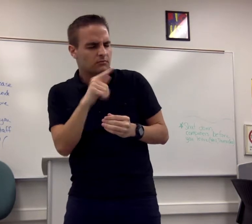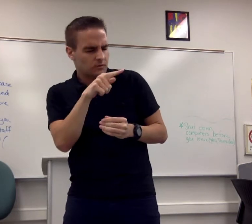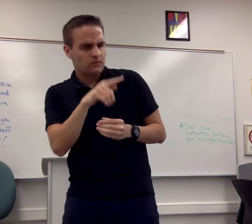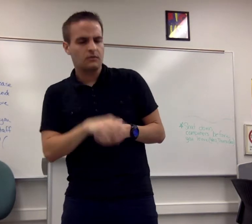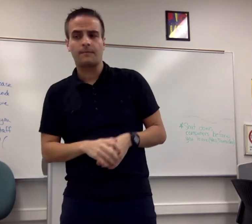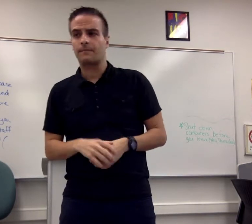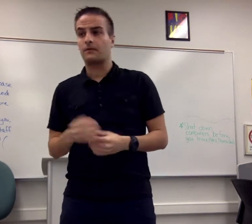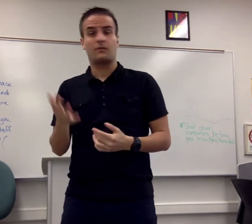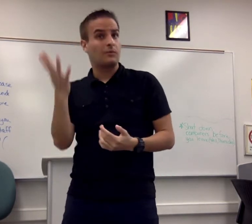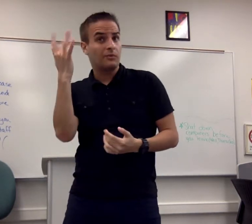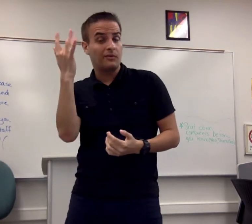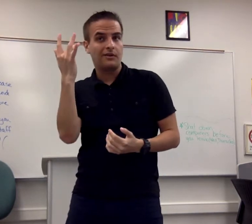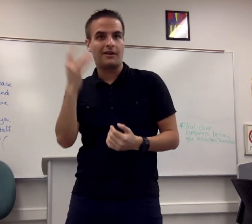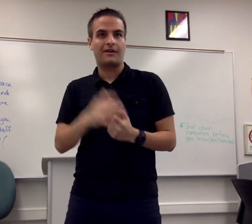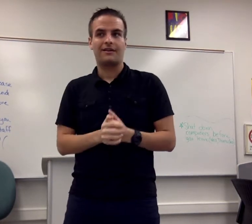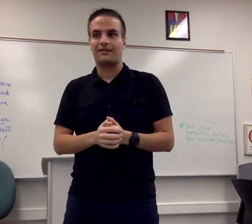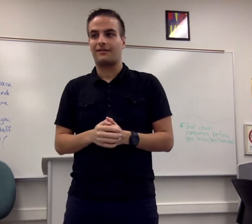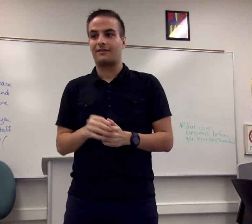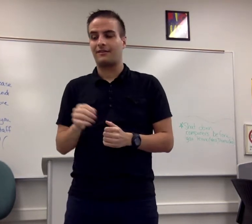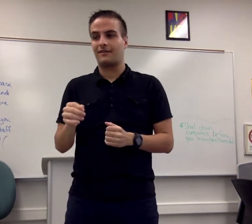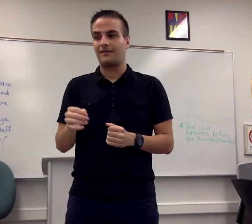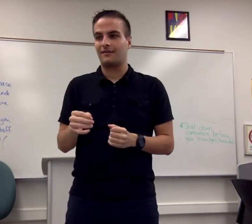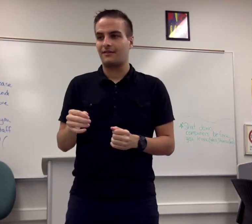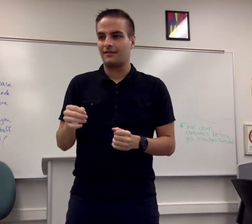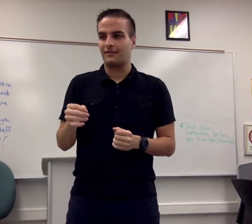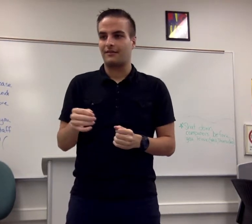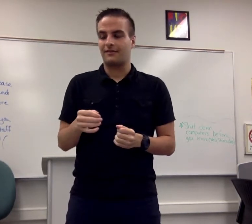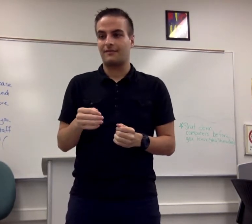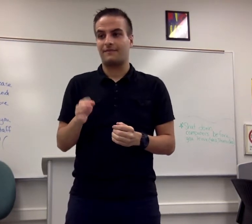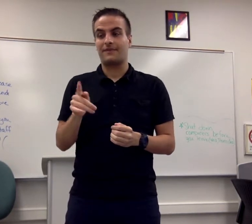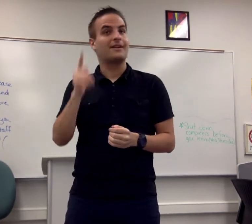Because my God. The client is the only person next to,